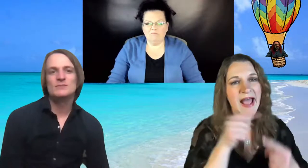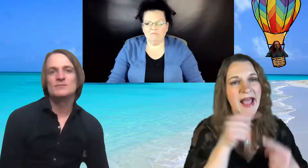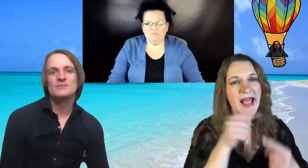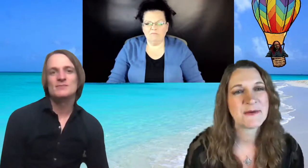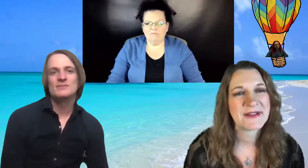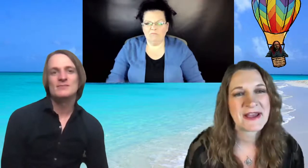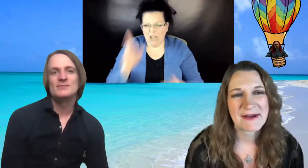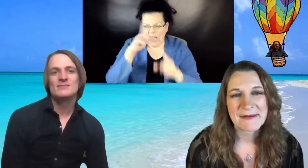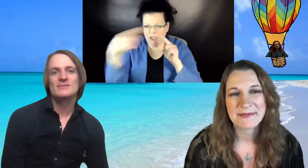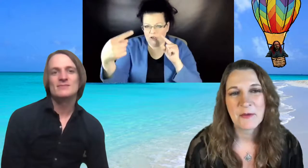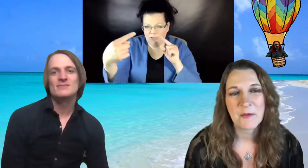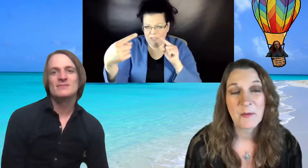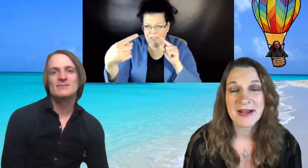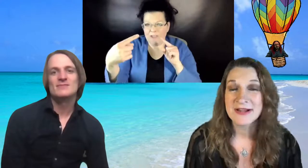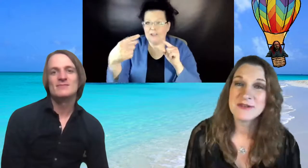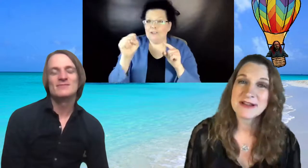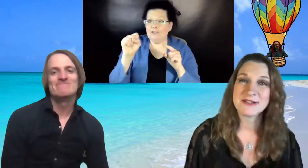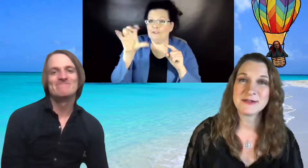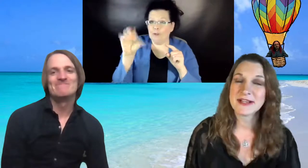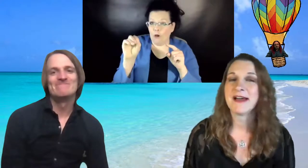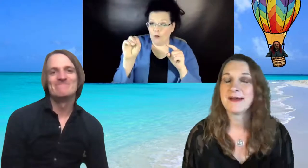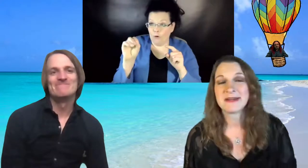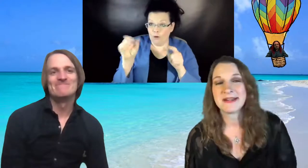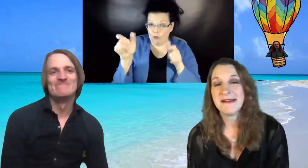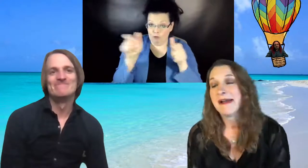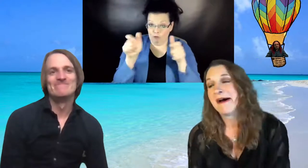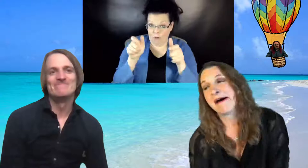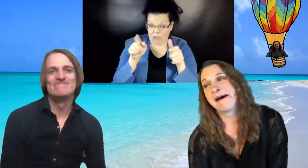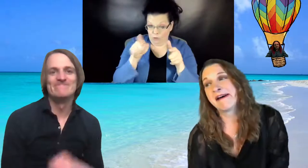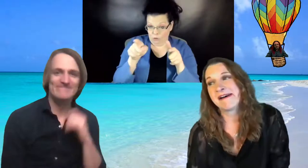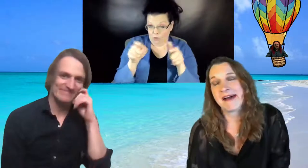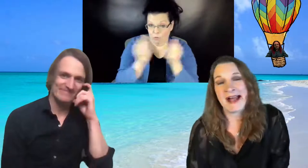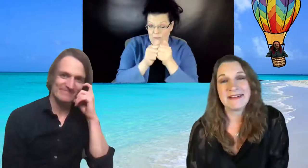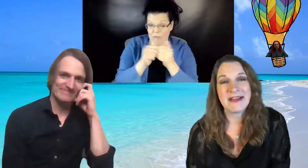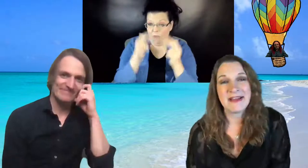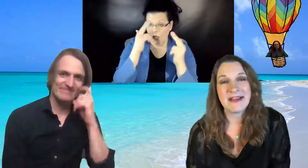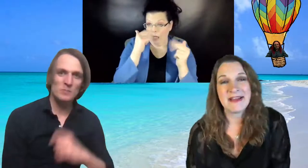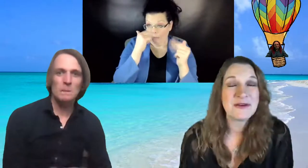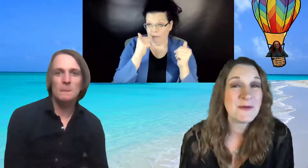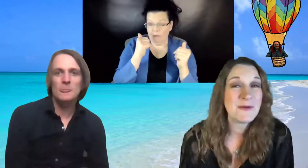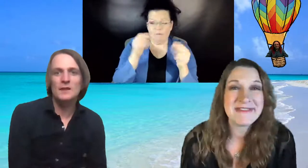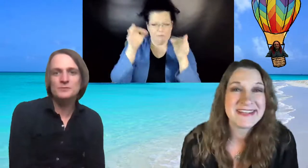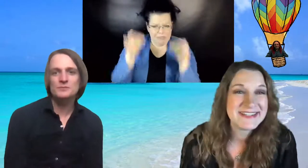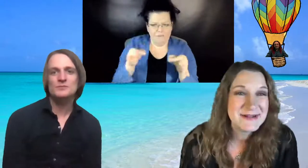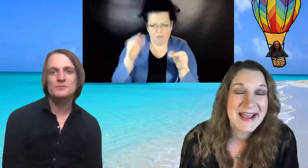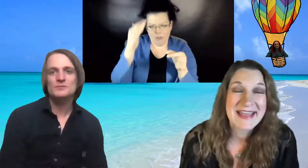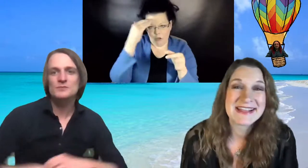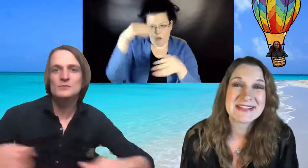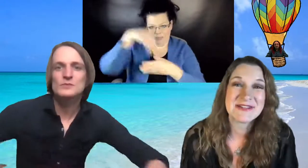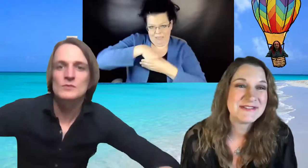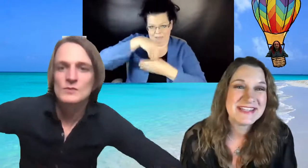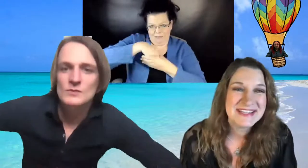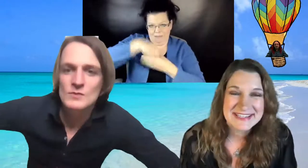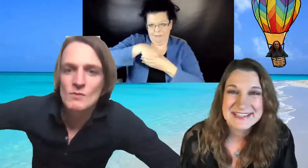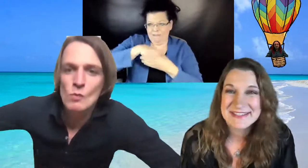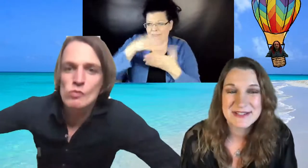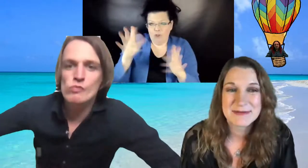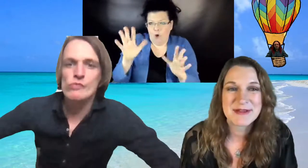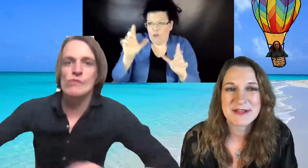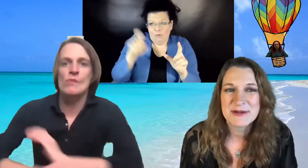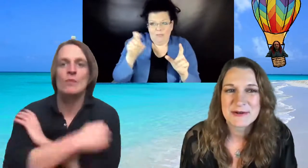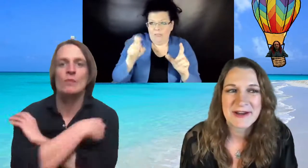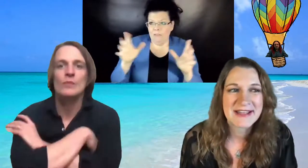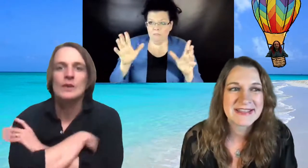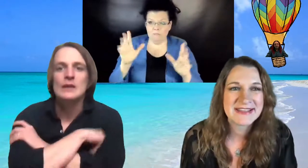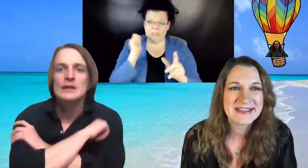disagree. So, yeah. So when I direct you in a comedy, I definitely know you have it in you. And that's all you need is just